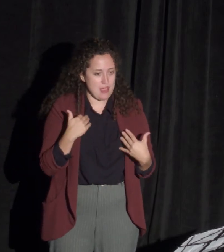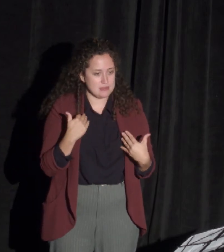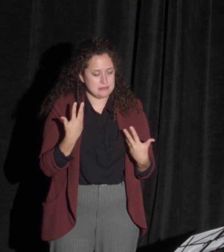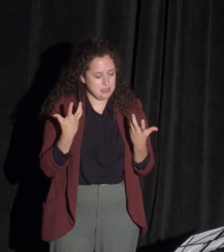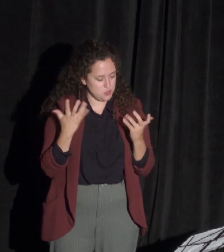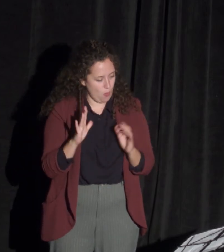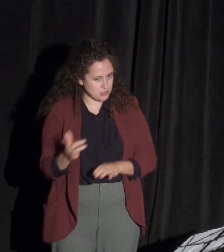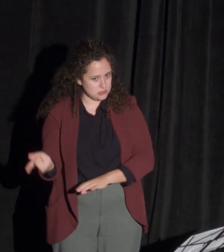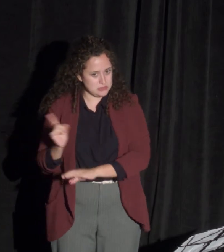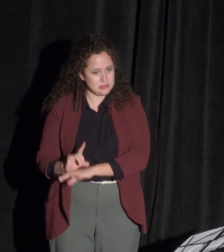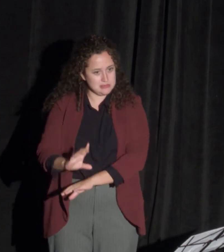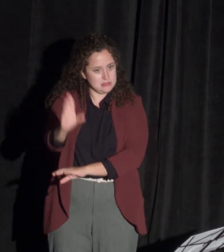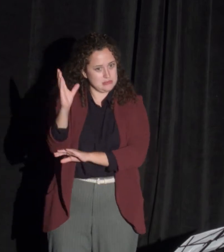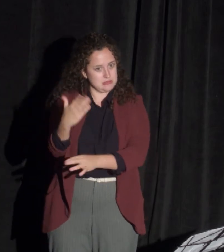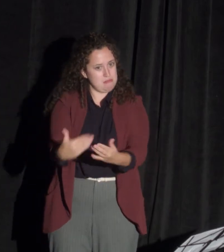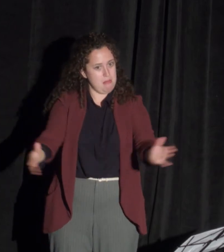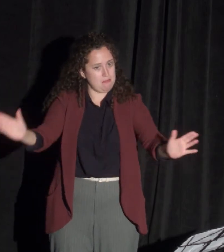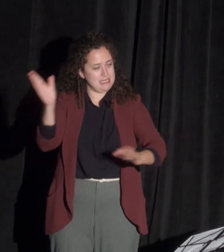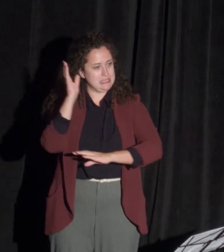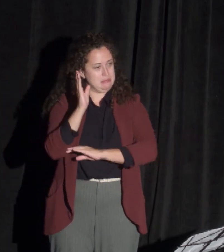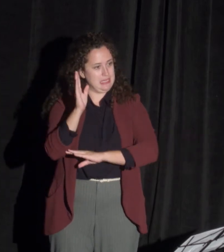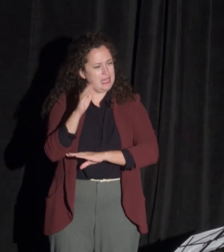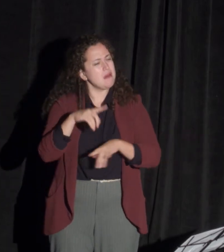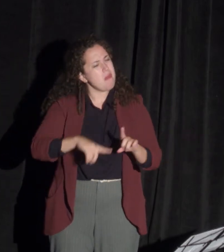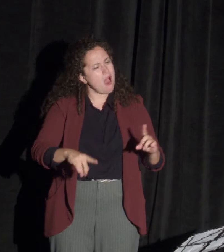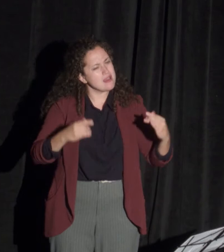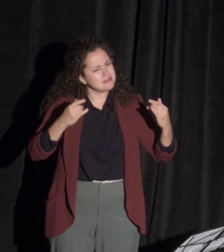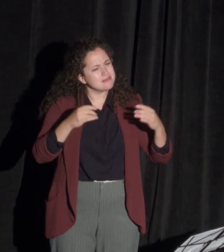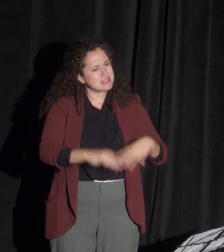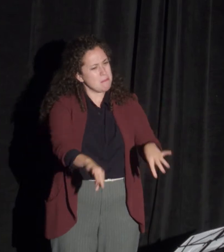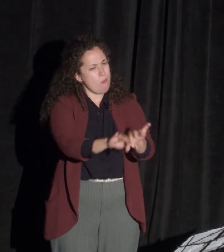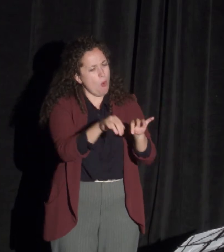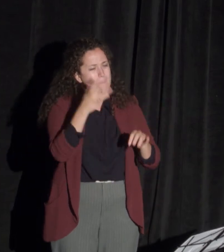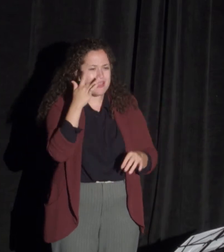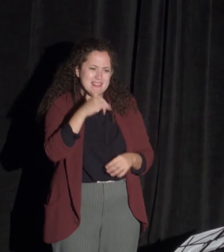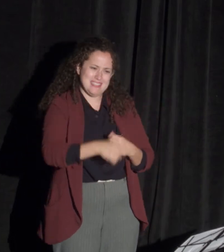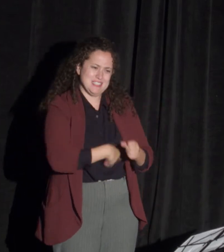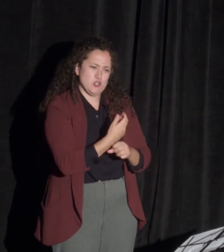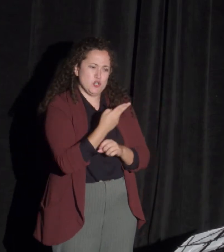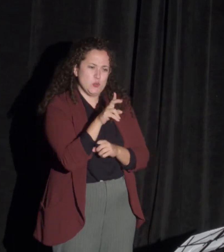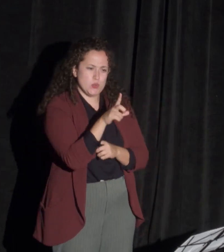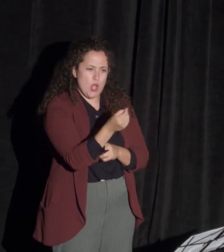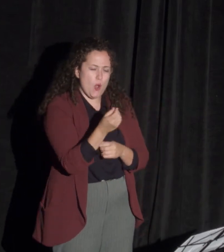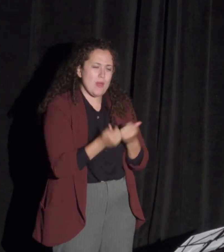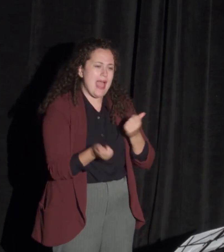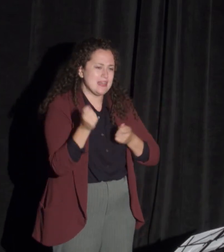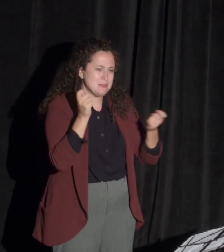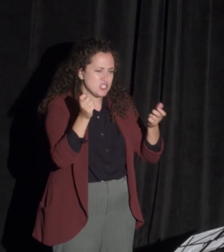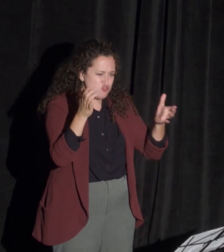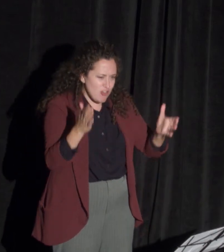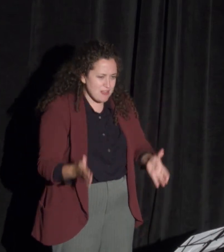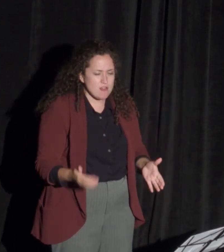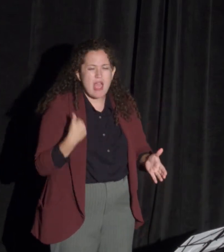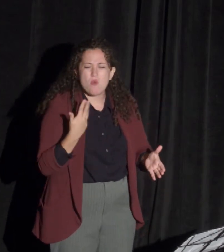But I feel like it's important as this year's Hugo administrator that I be here to say a few words about our amazing team of